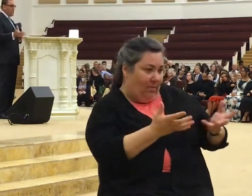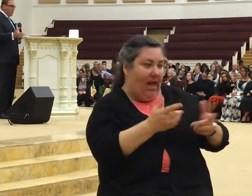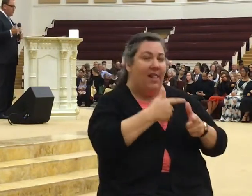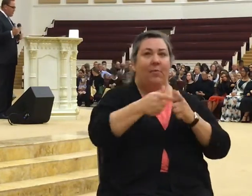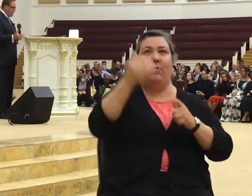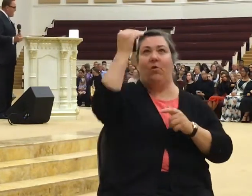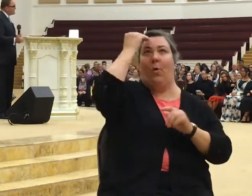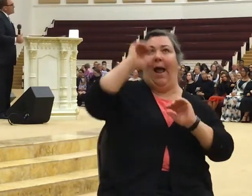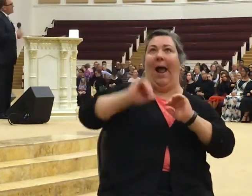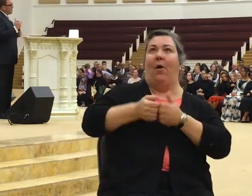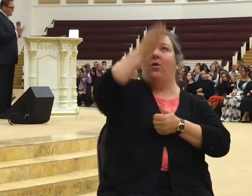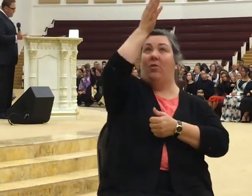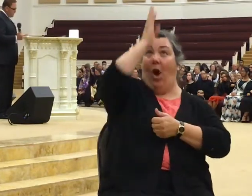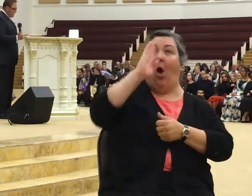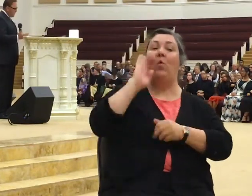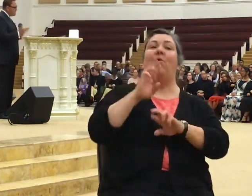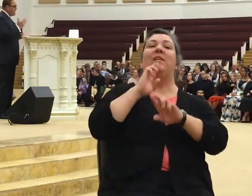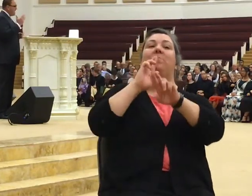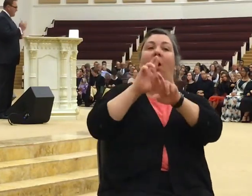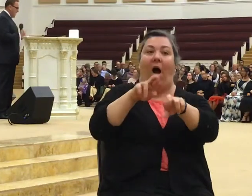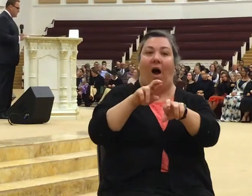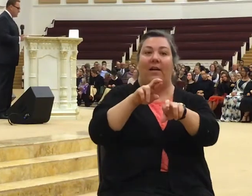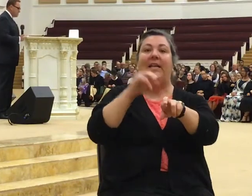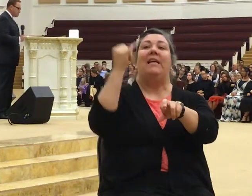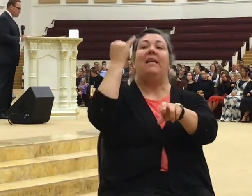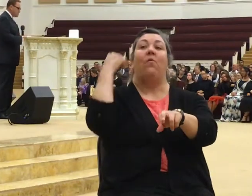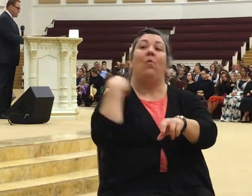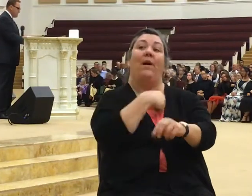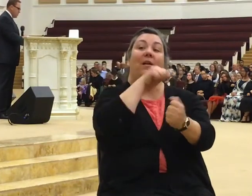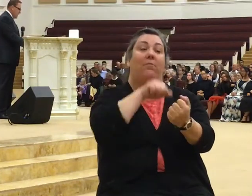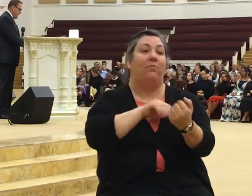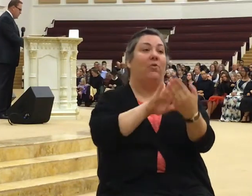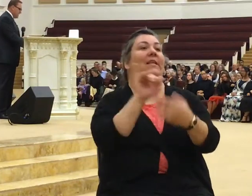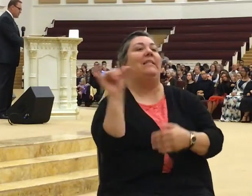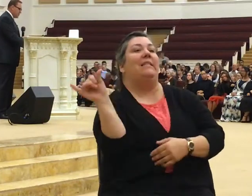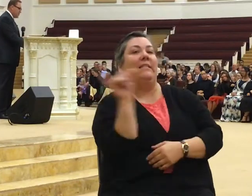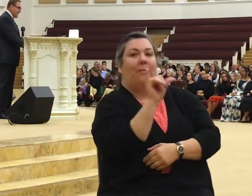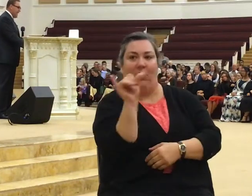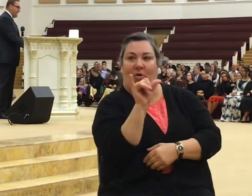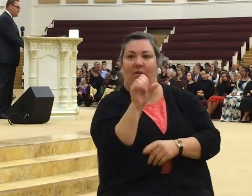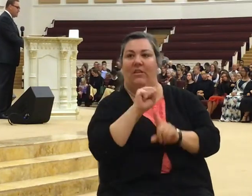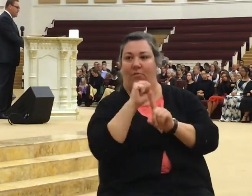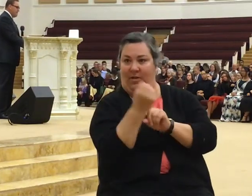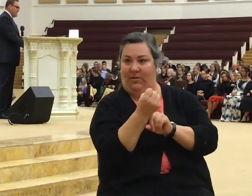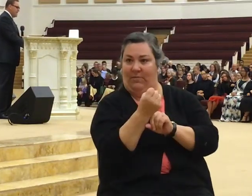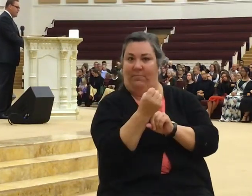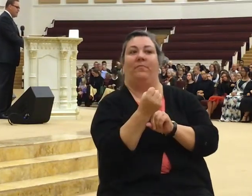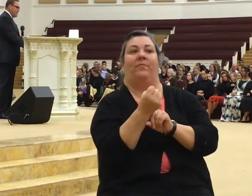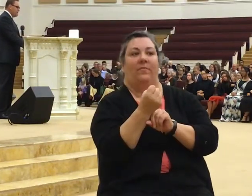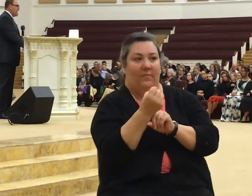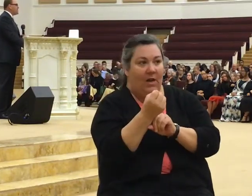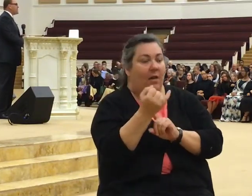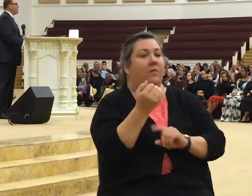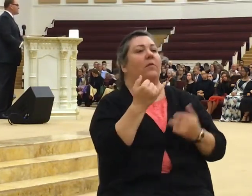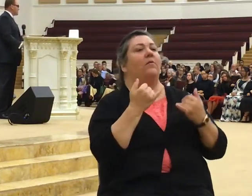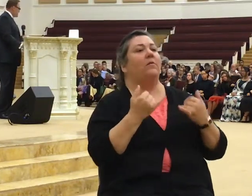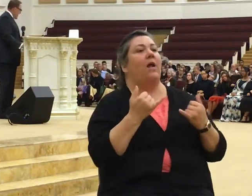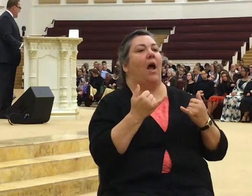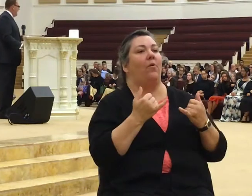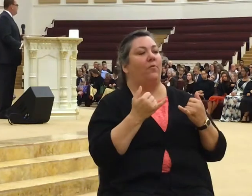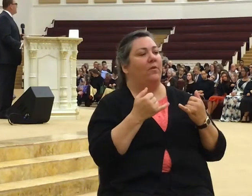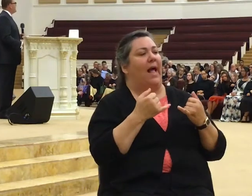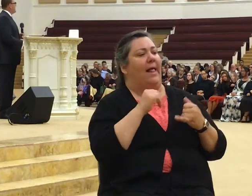performance when we are faced with similar occasion. So here, let's look at a very